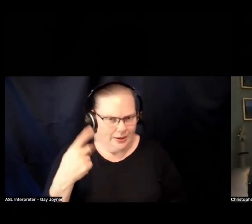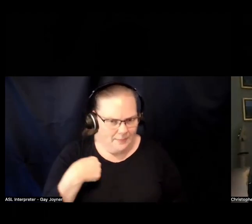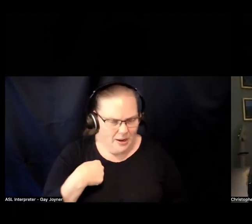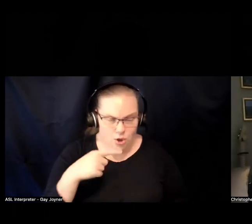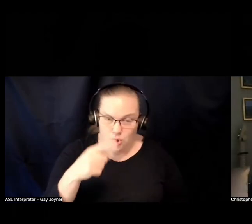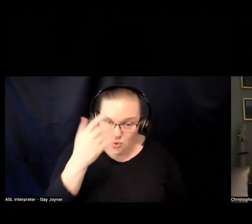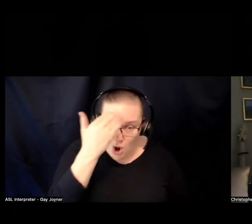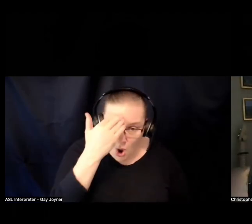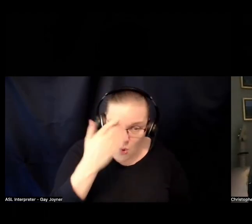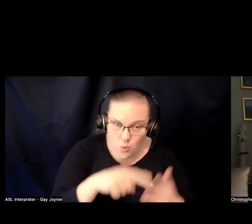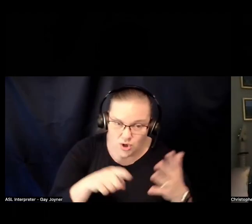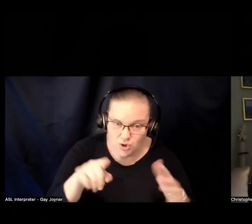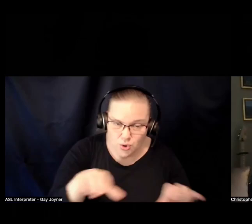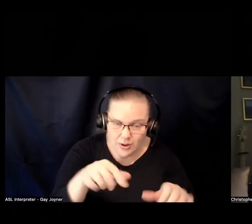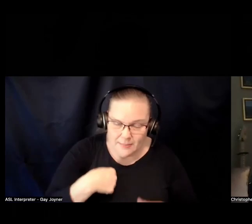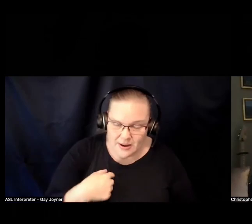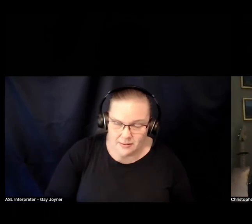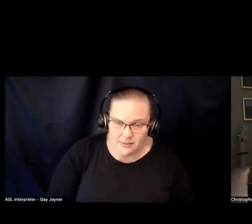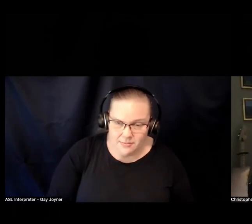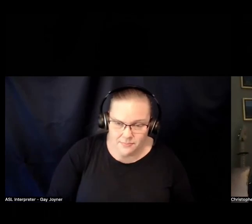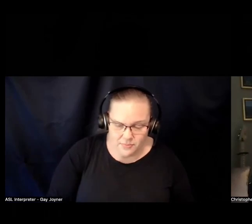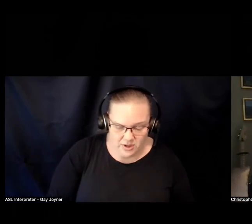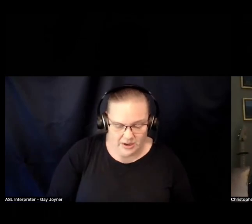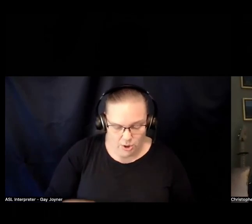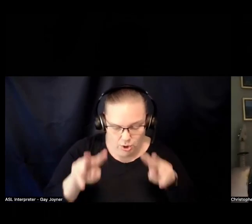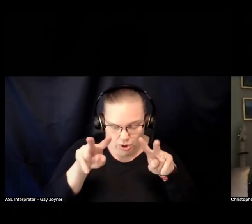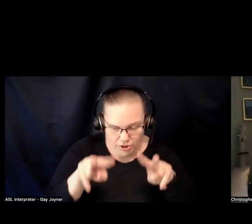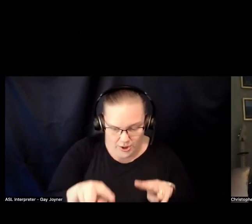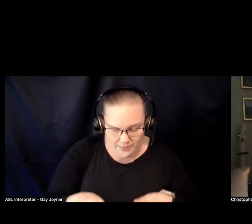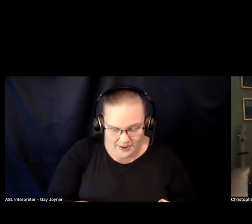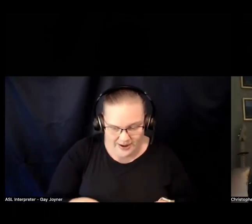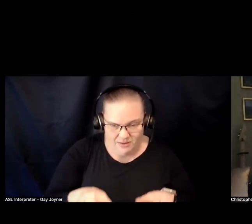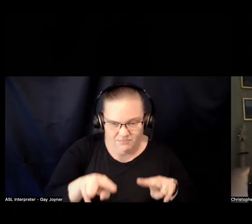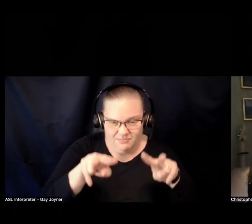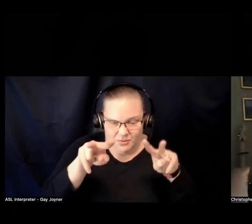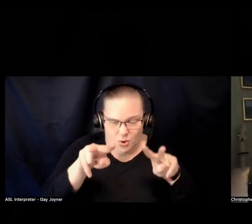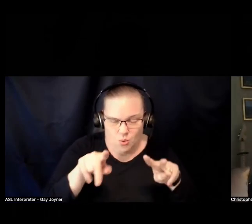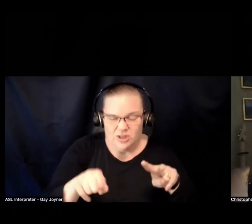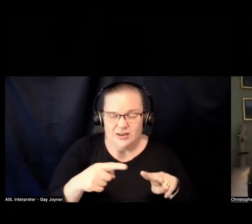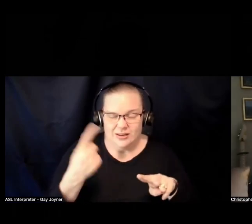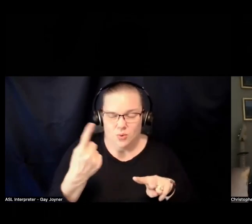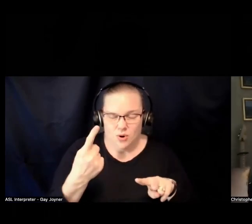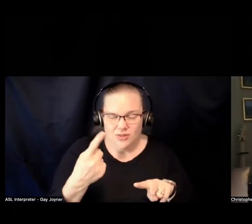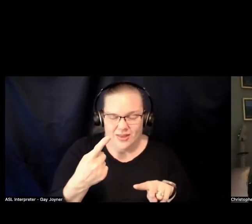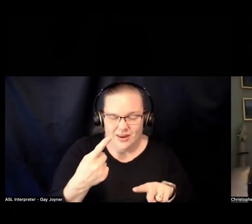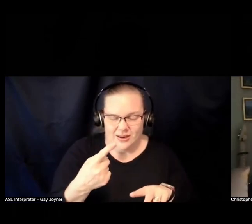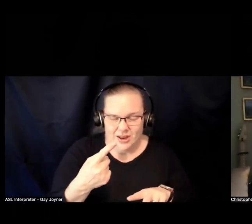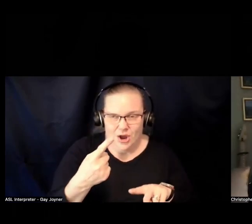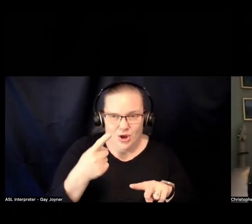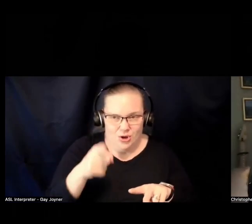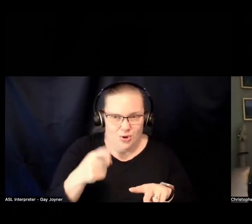me?" De Sola then looked her up and down. Was she the same Anna Rosenberg as the one he'd seen 15 years